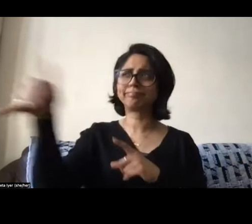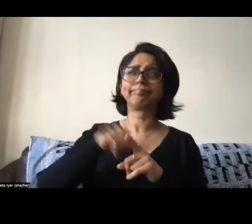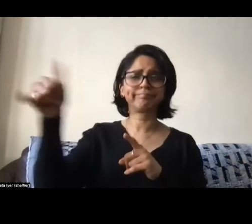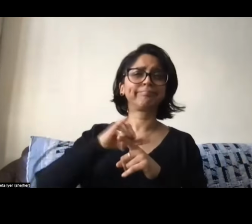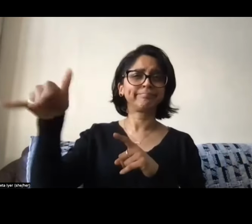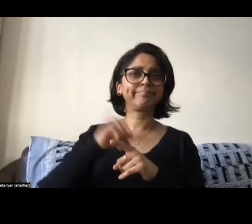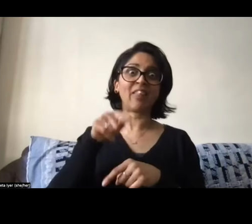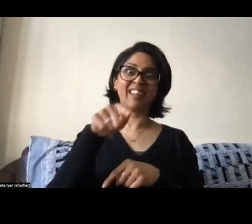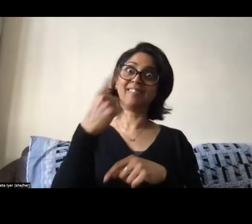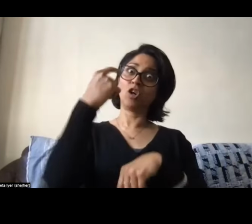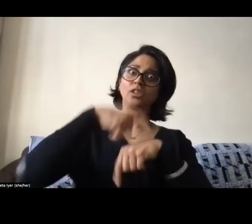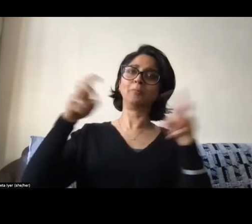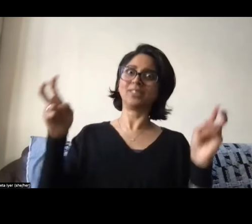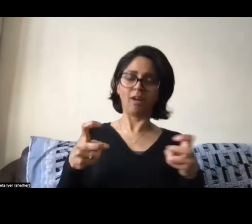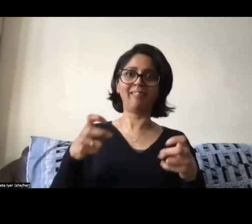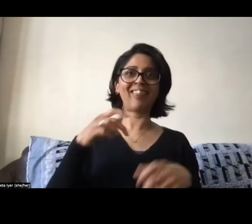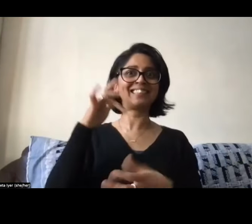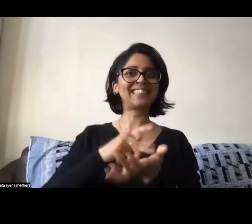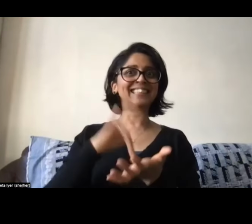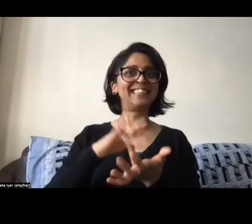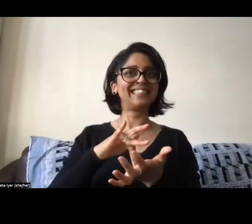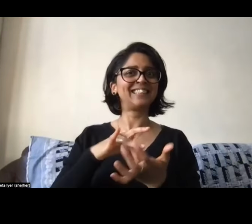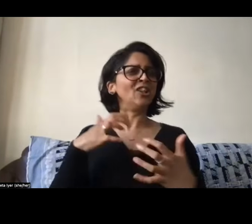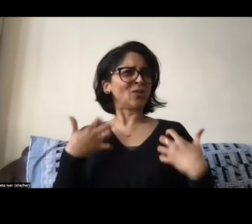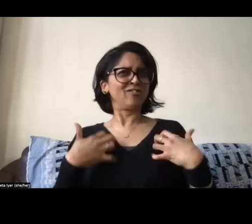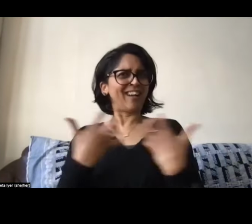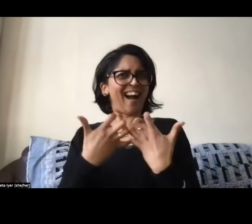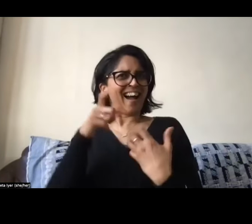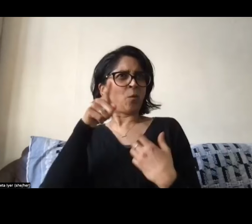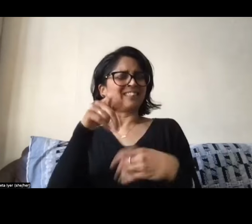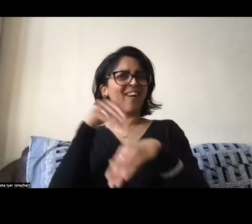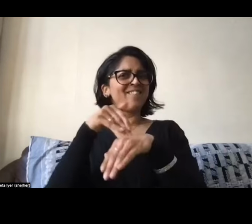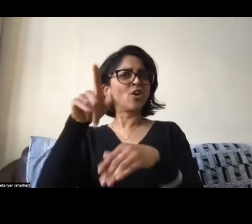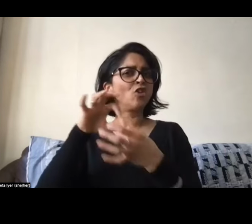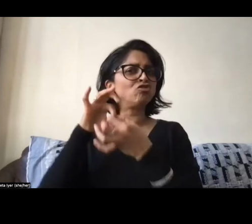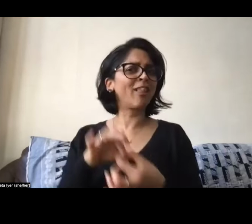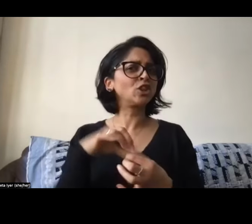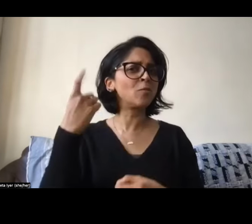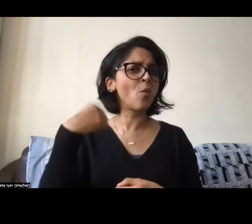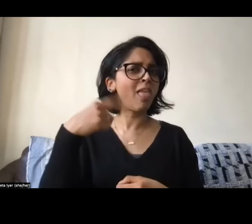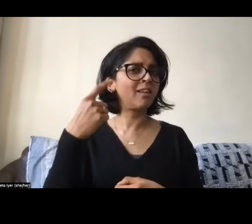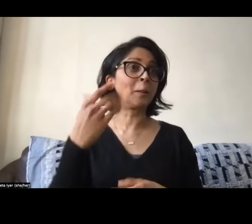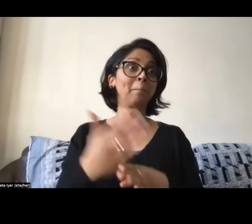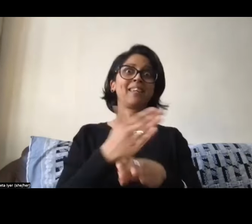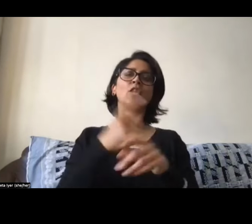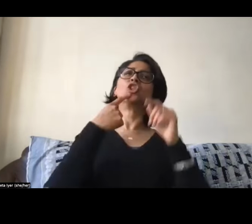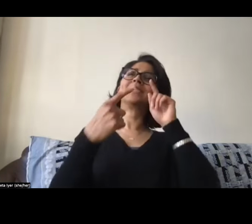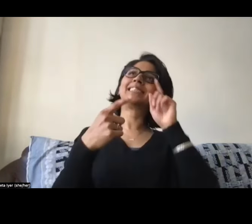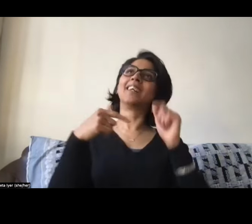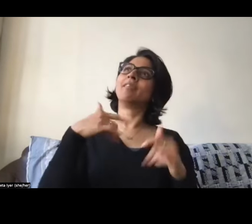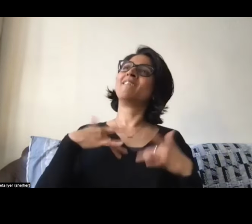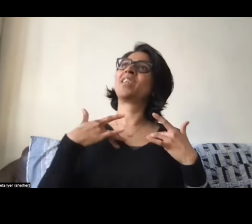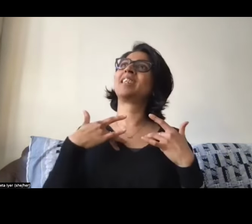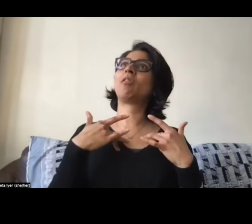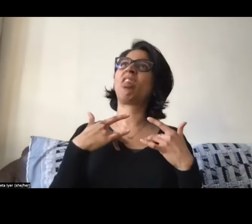9 times a year, she would travel for work. And for the first time in her life, she was stuck in a city. And she said, this is really interesting. It